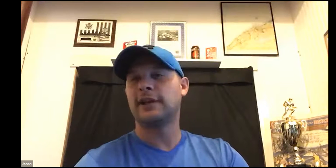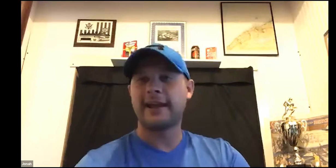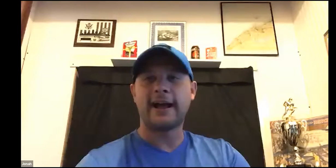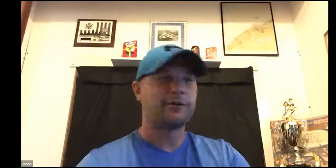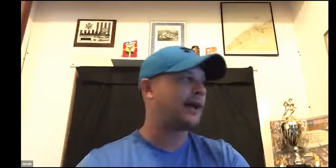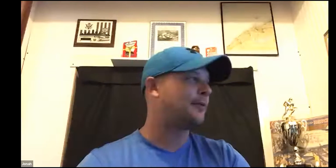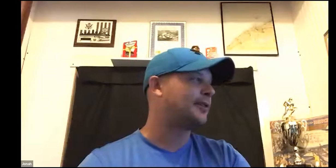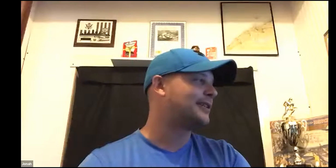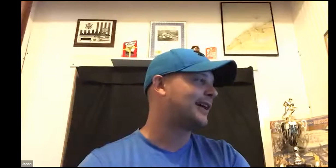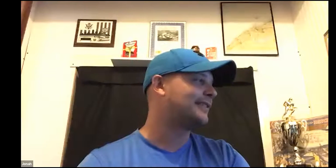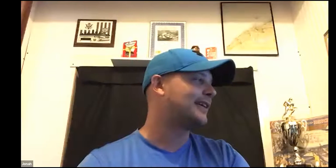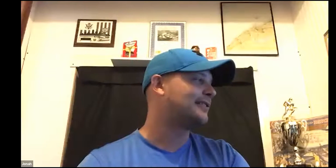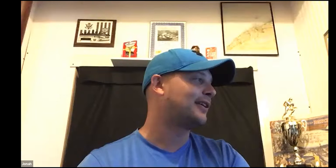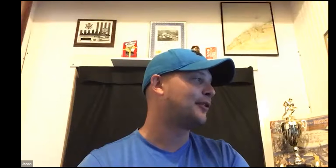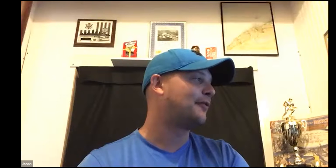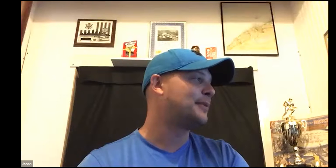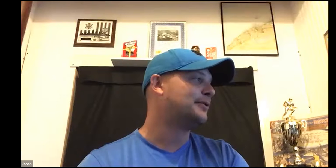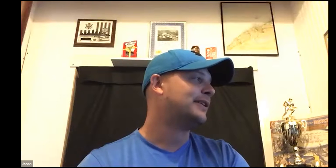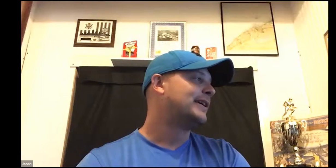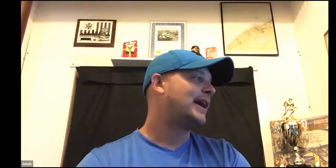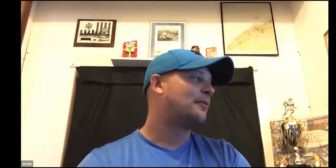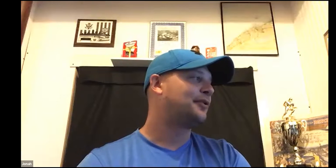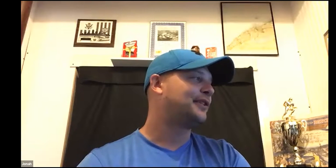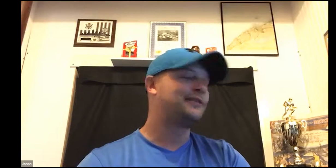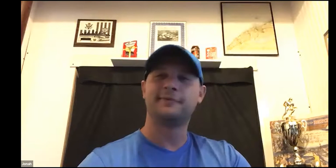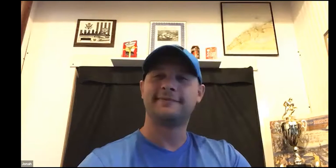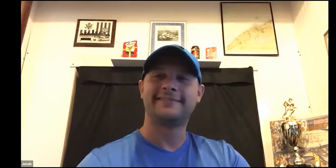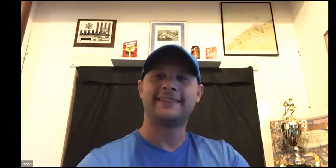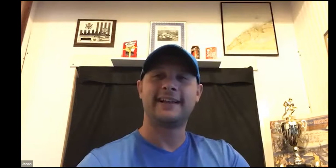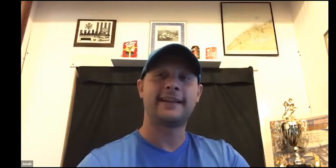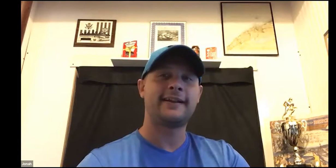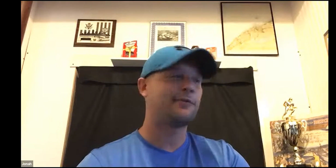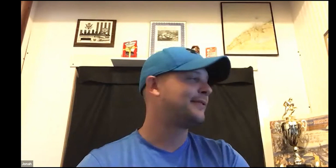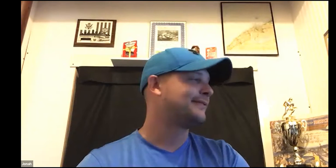hang out. I will let you guys take yourselves off mute, and we'll see you soon. Thanks again, everyone.